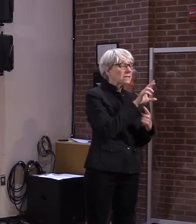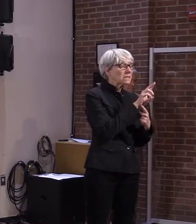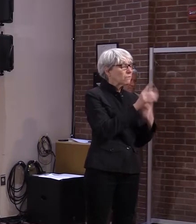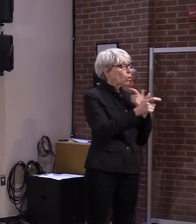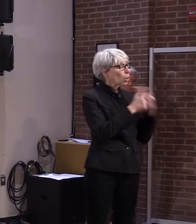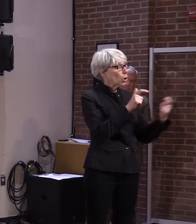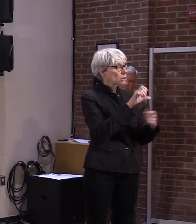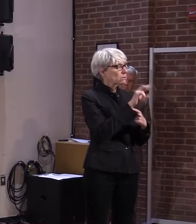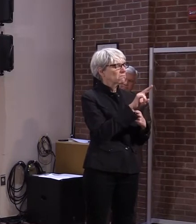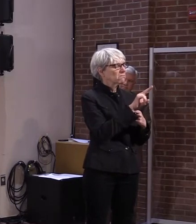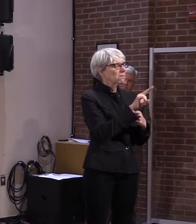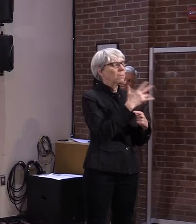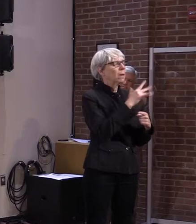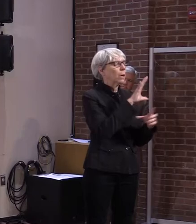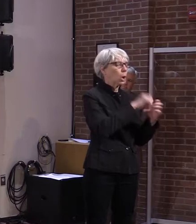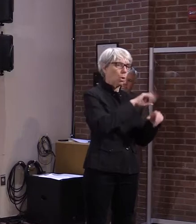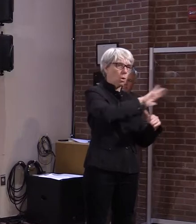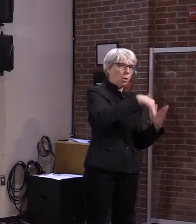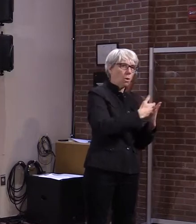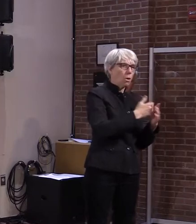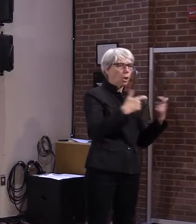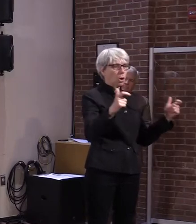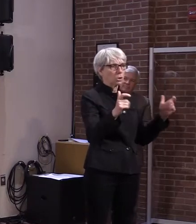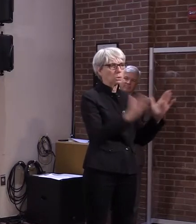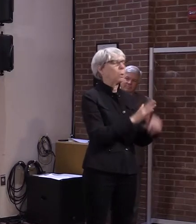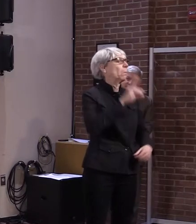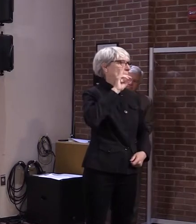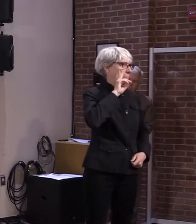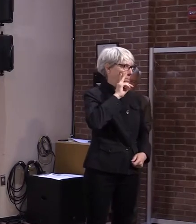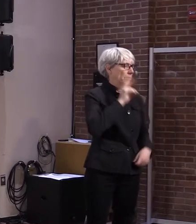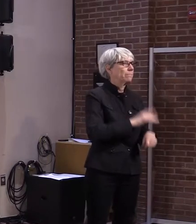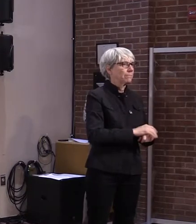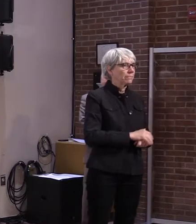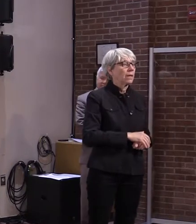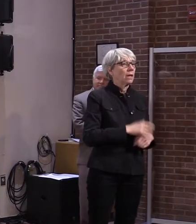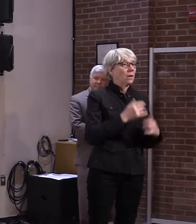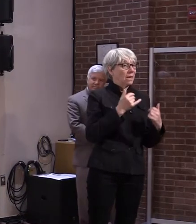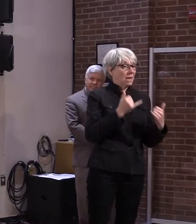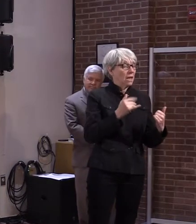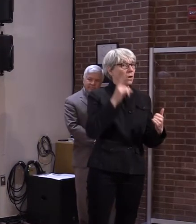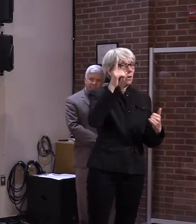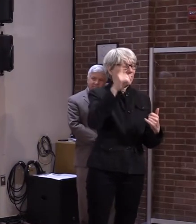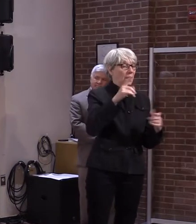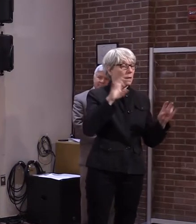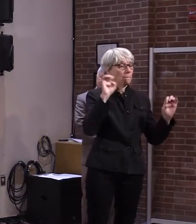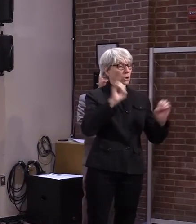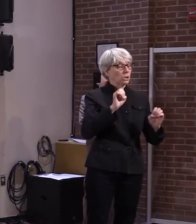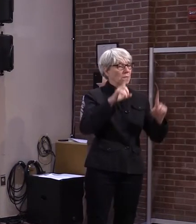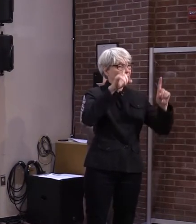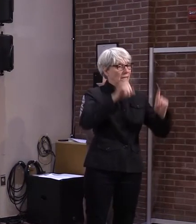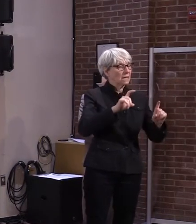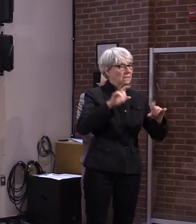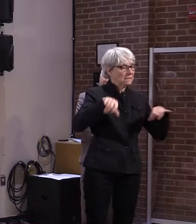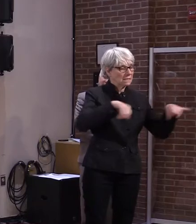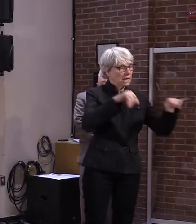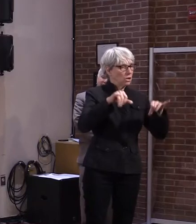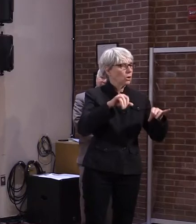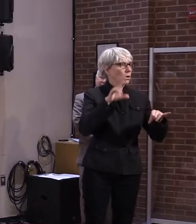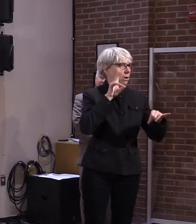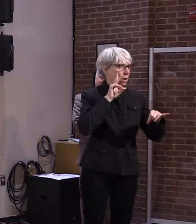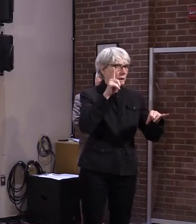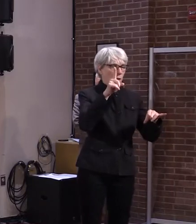state. Right now, it appears that they're going to produce the emergency testing standard. It goes into effect, I understand, upon